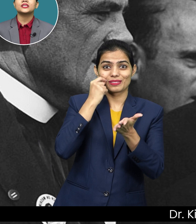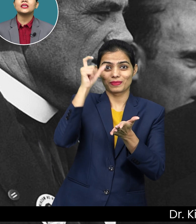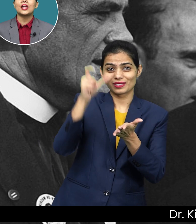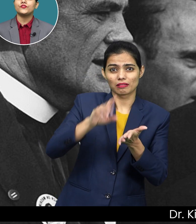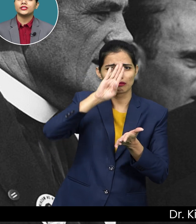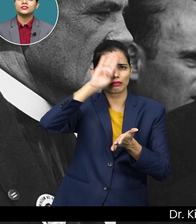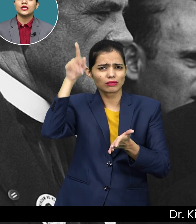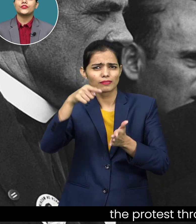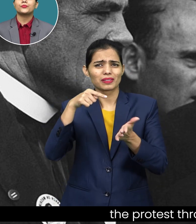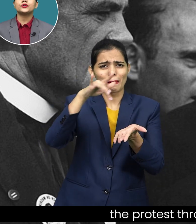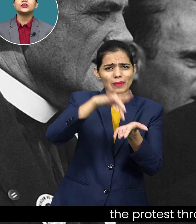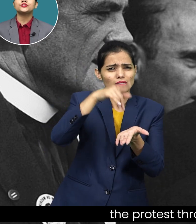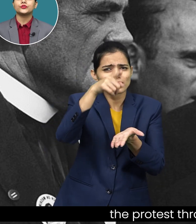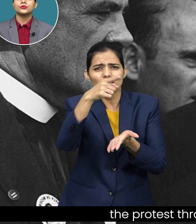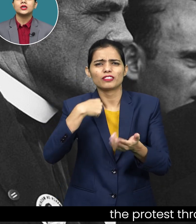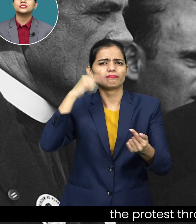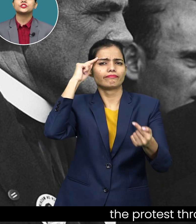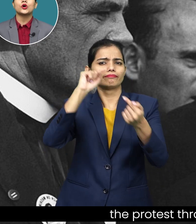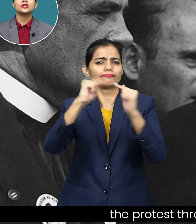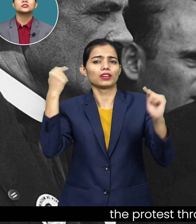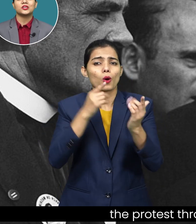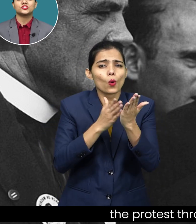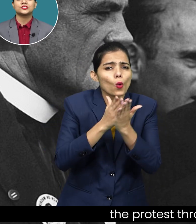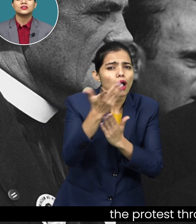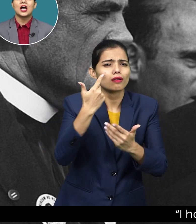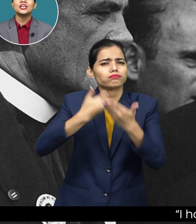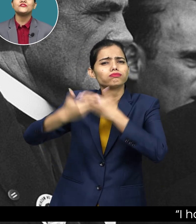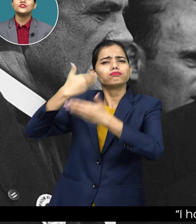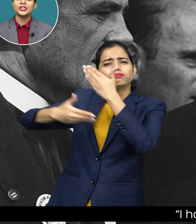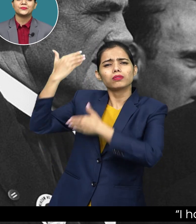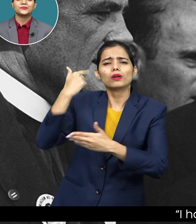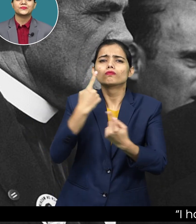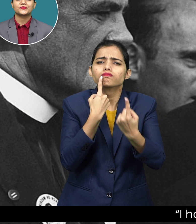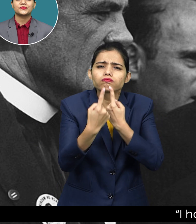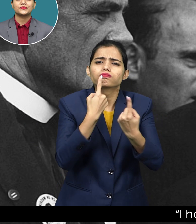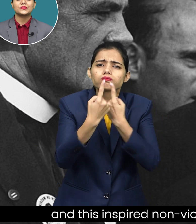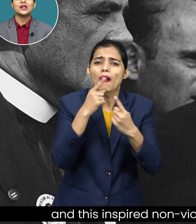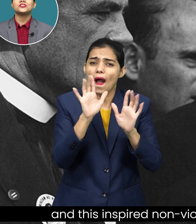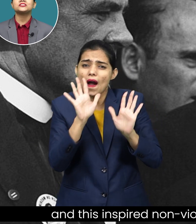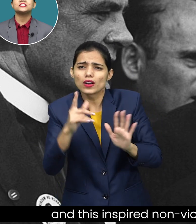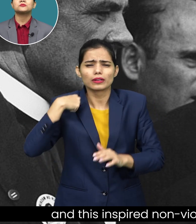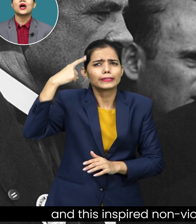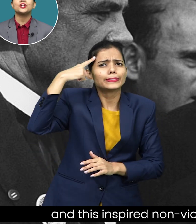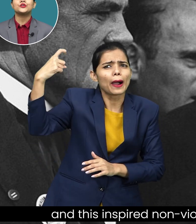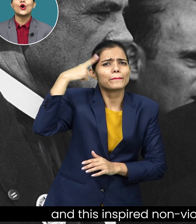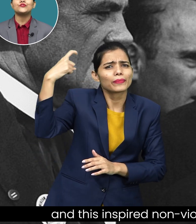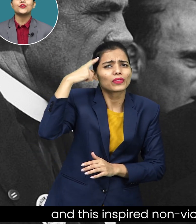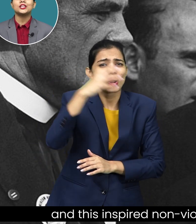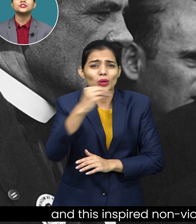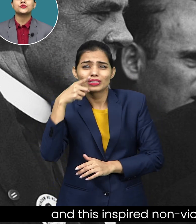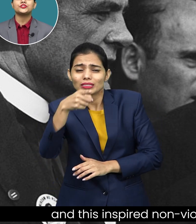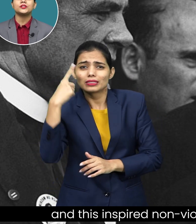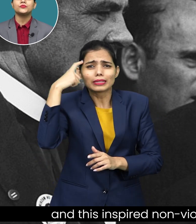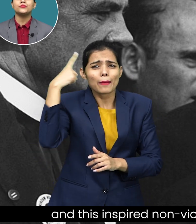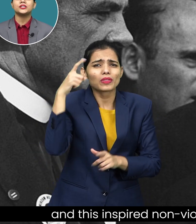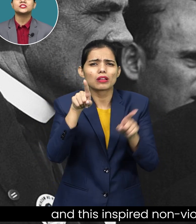Dr. King addressed the protest through his historic speech, "I Have a Dream." and this inspired